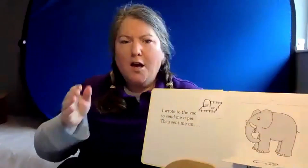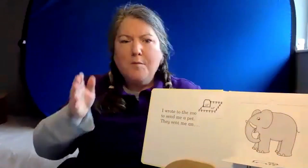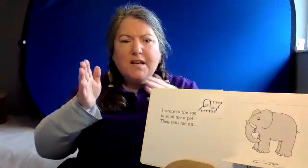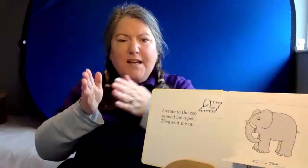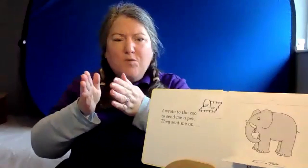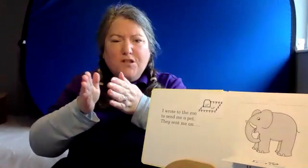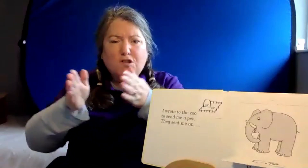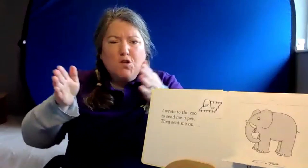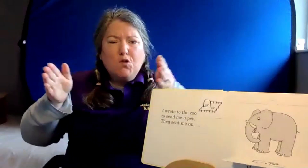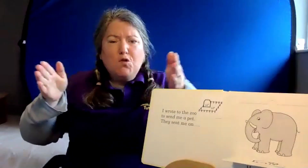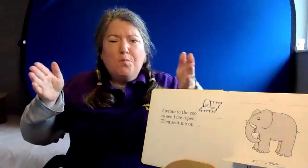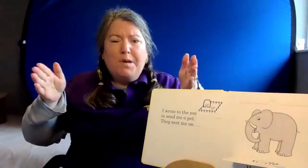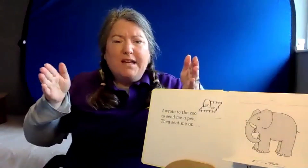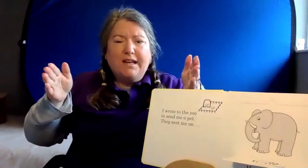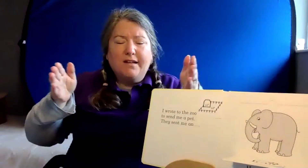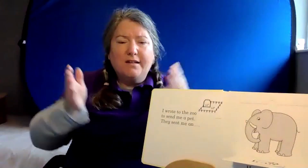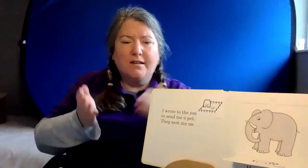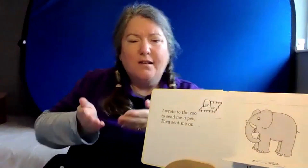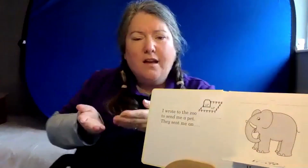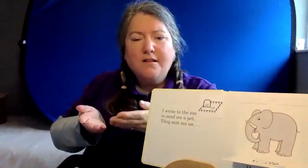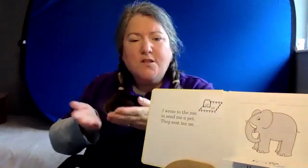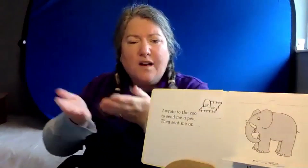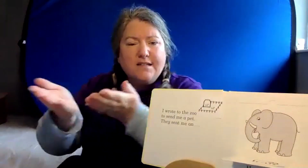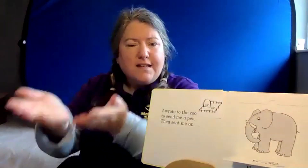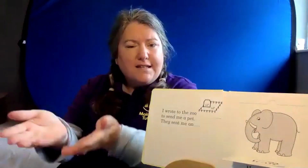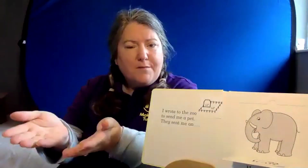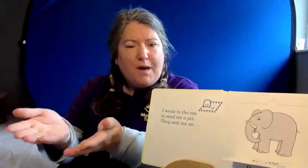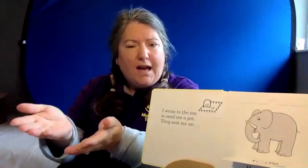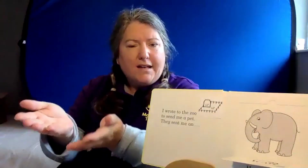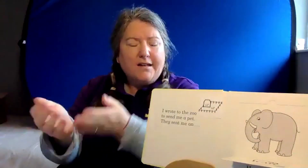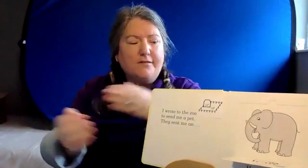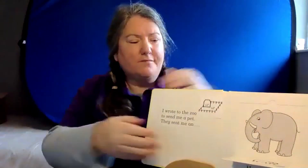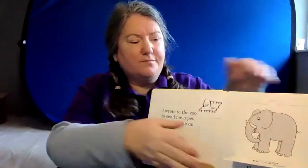But he was too big, so I sent him back.